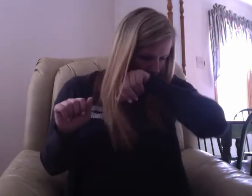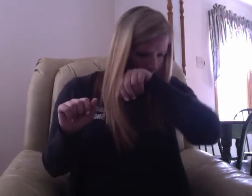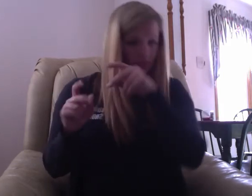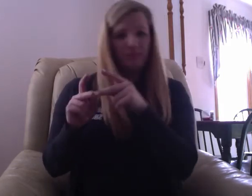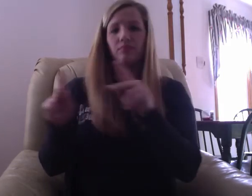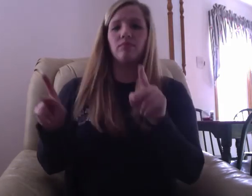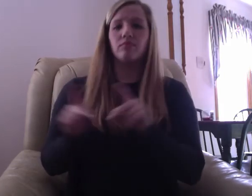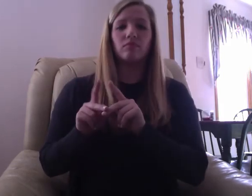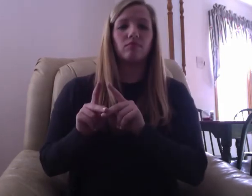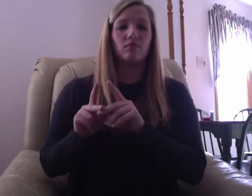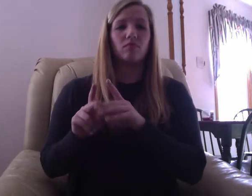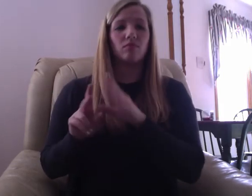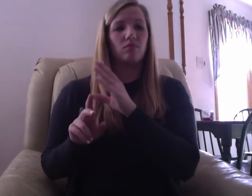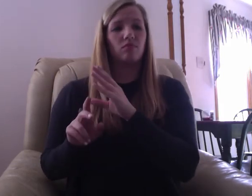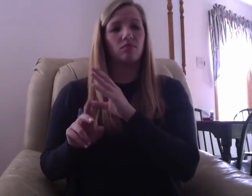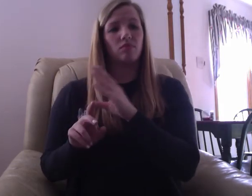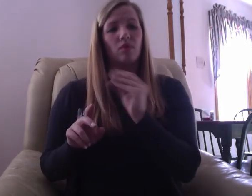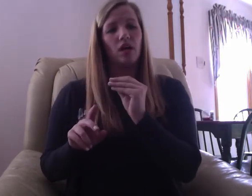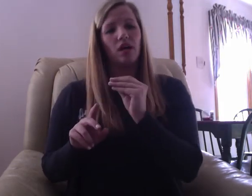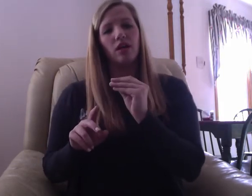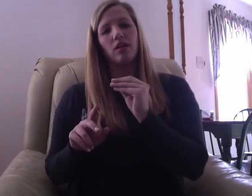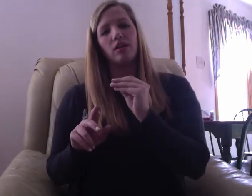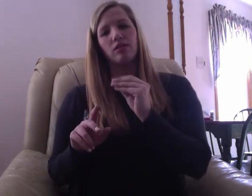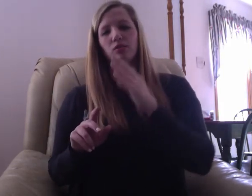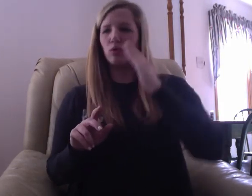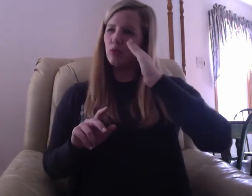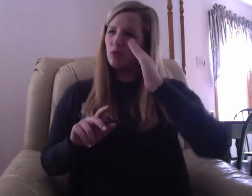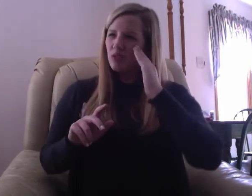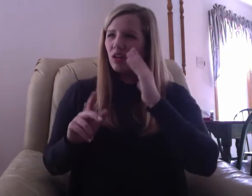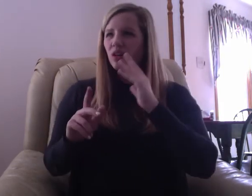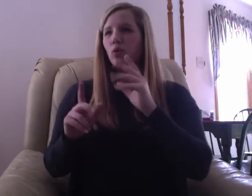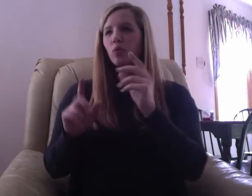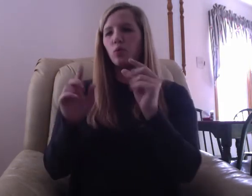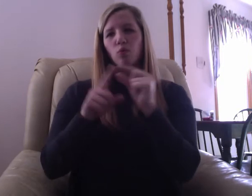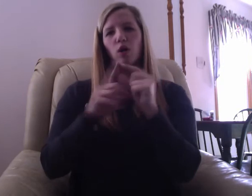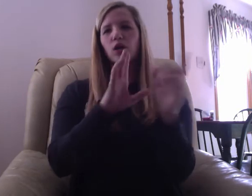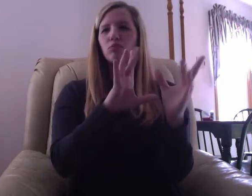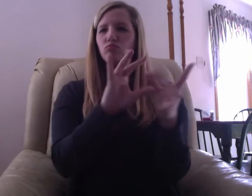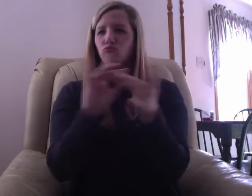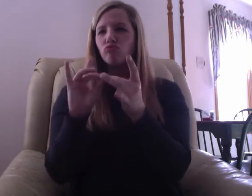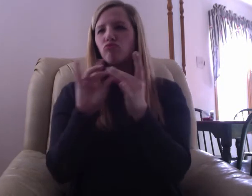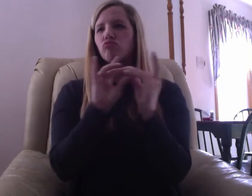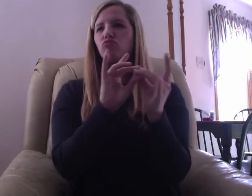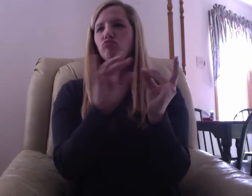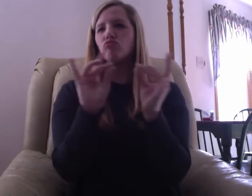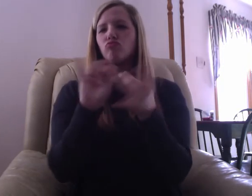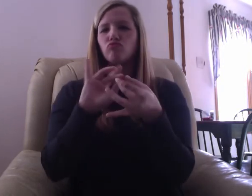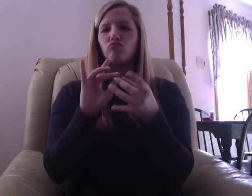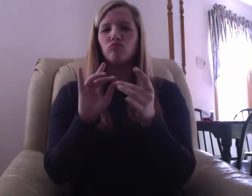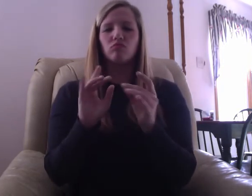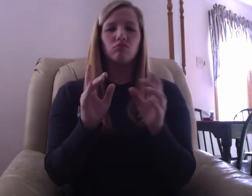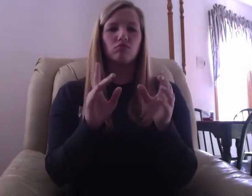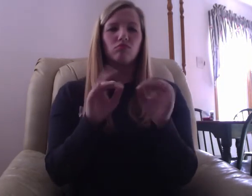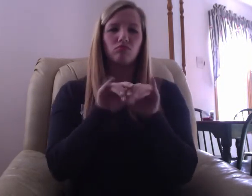of privileges and when, getting that dialogue around, if you've never been discriminated